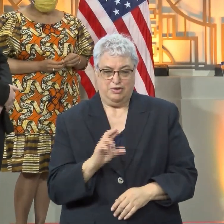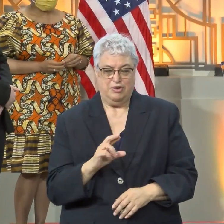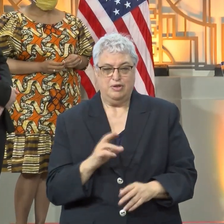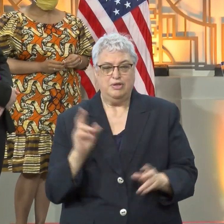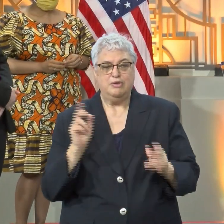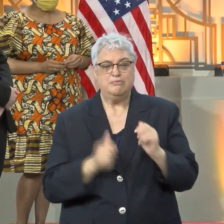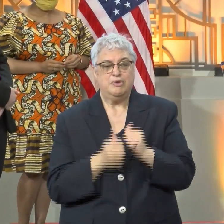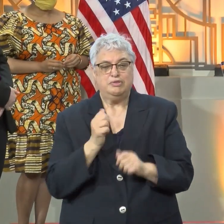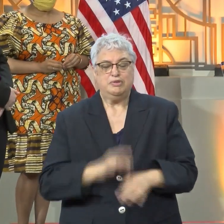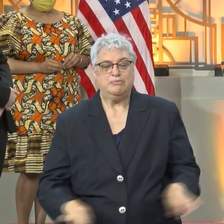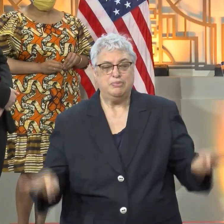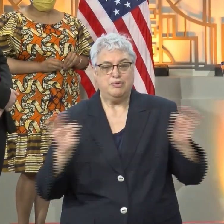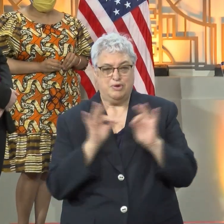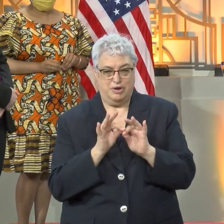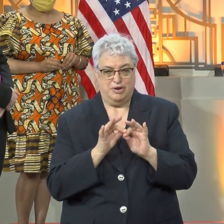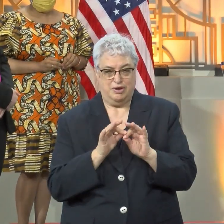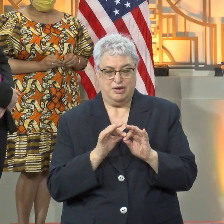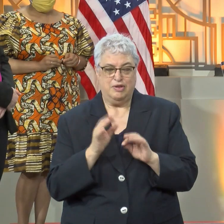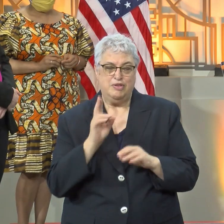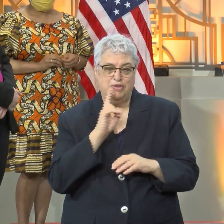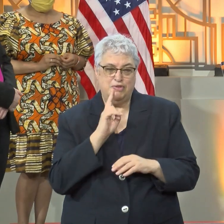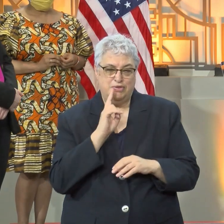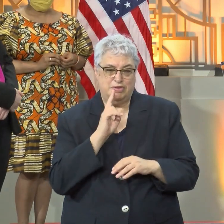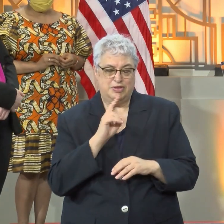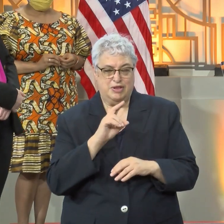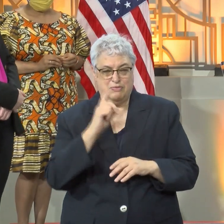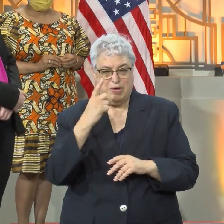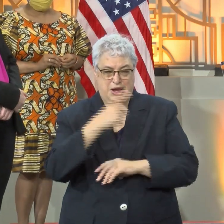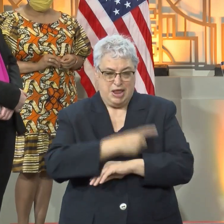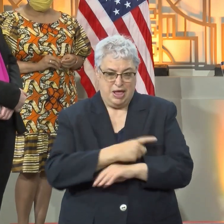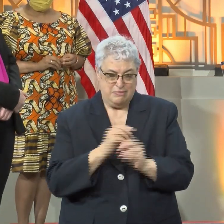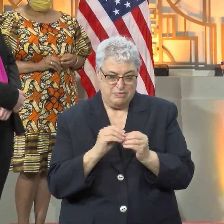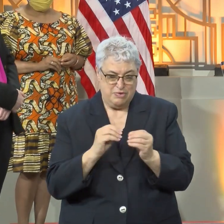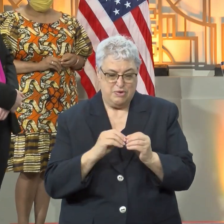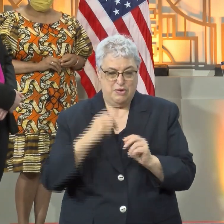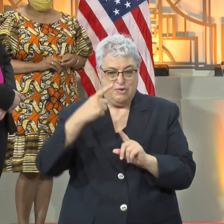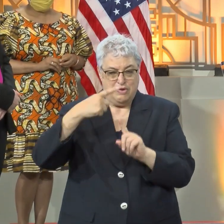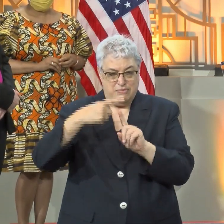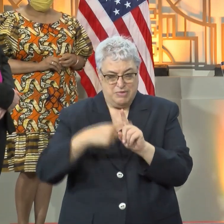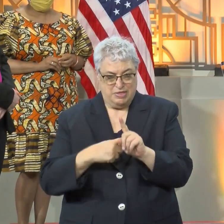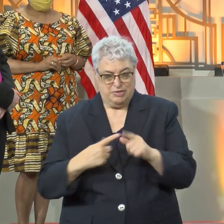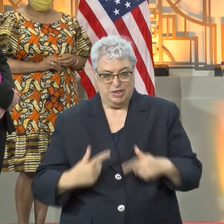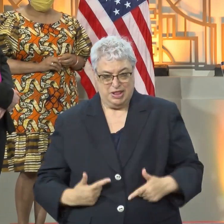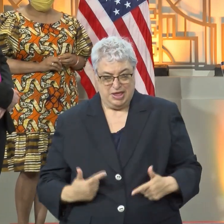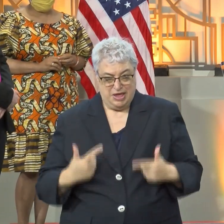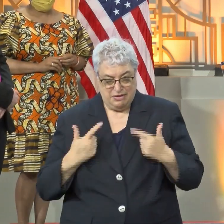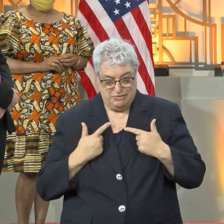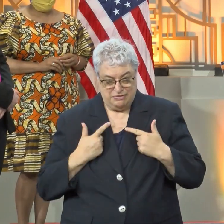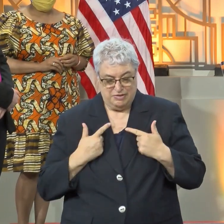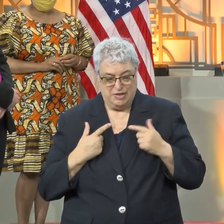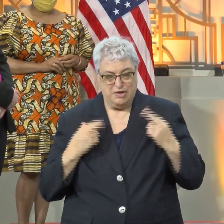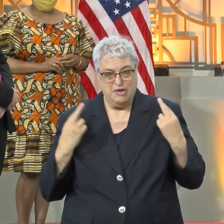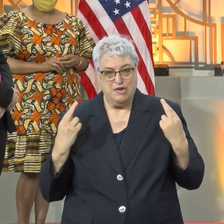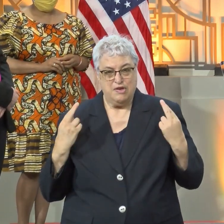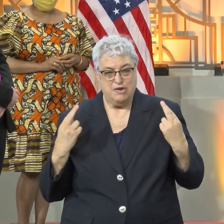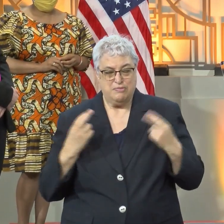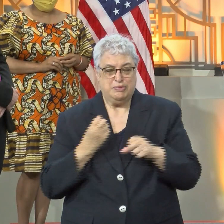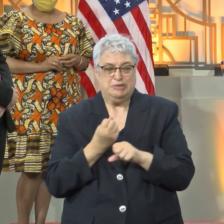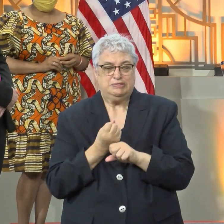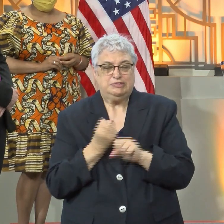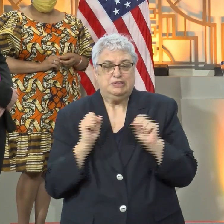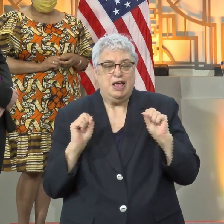of Houston will have another day, another month to live in hopefully safe